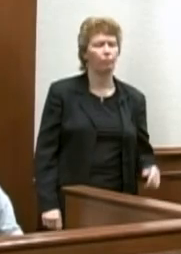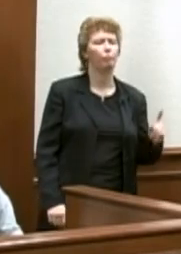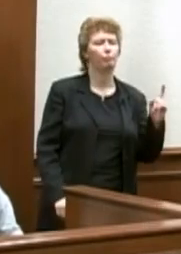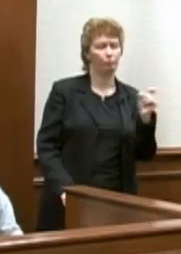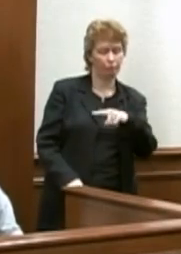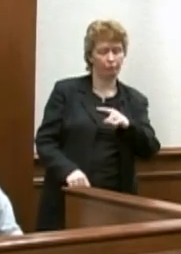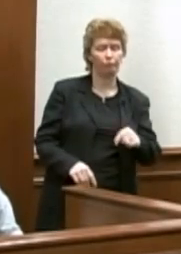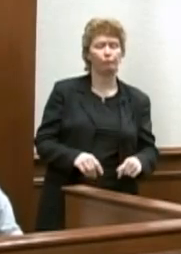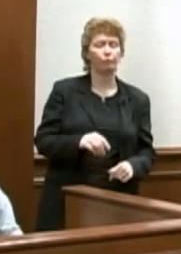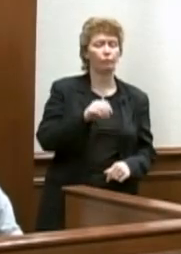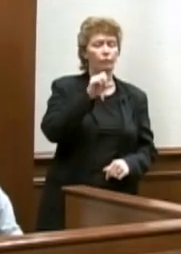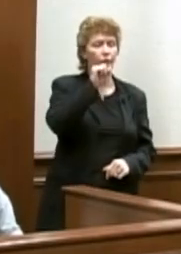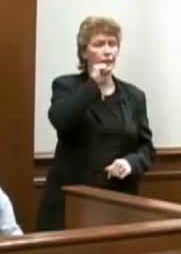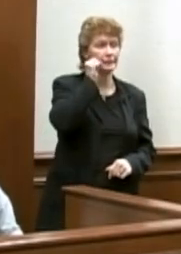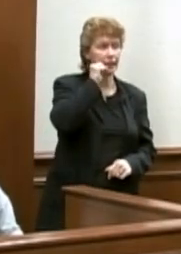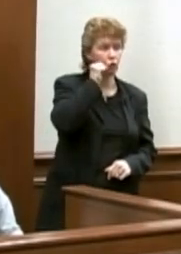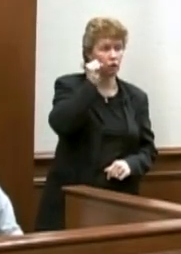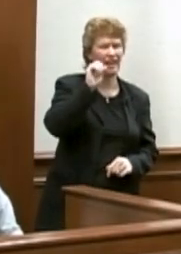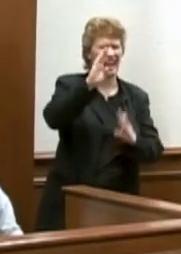correct?